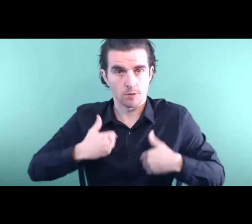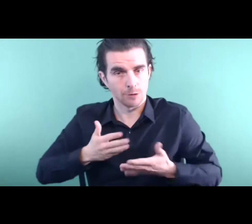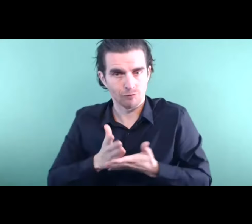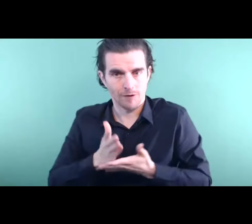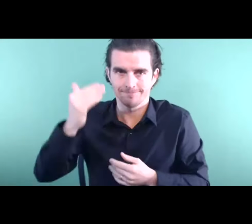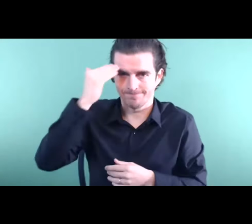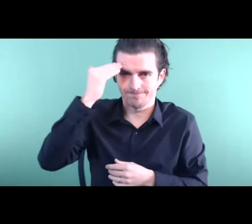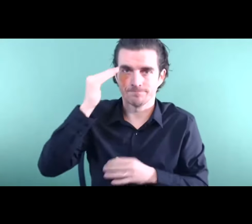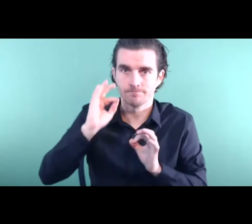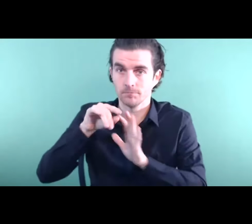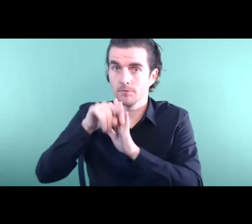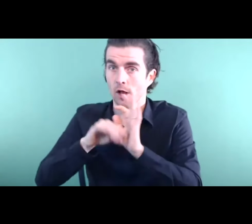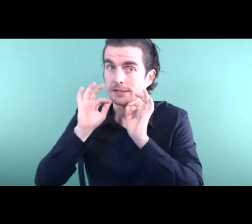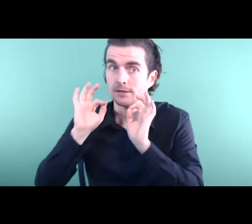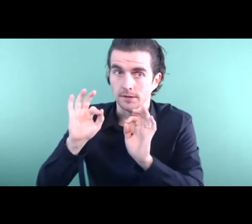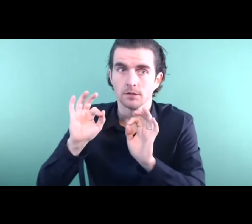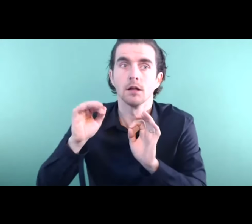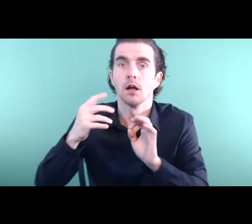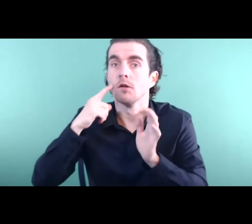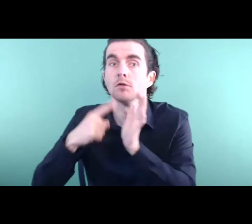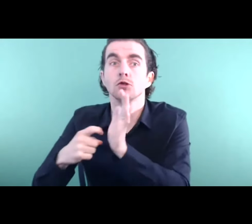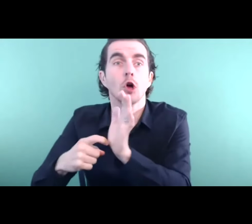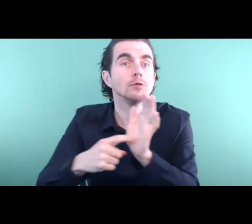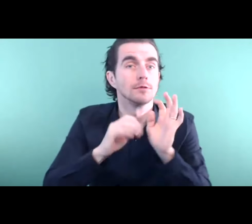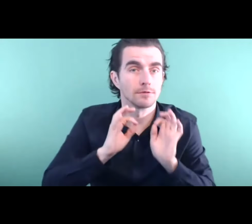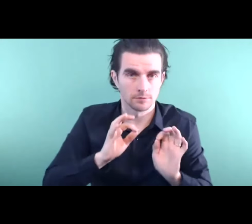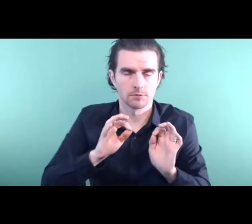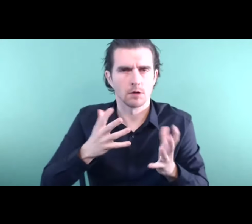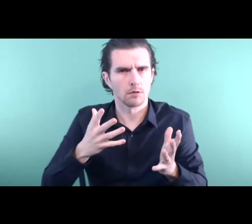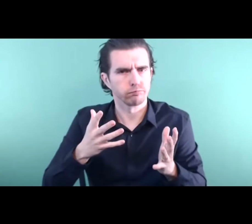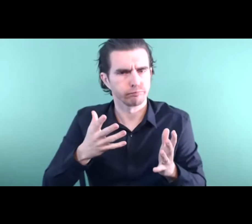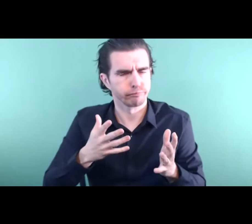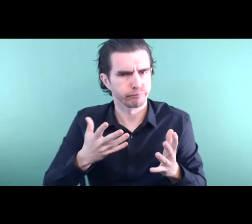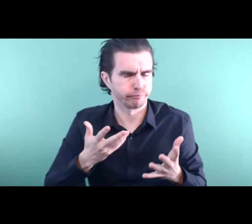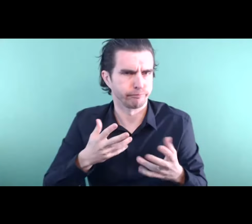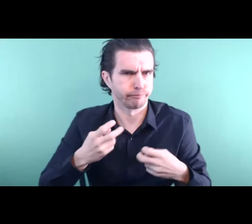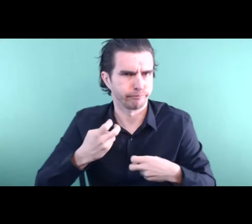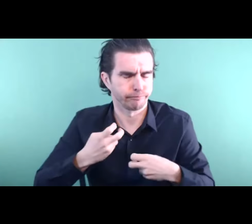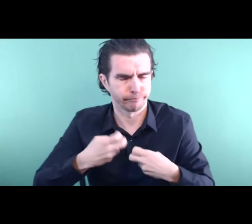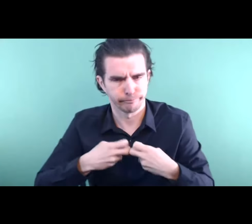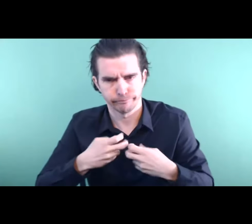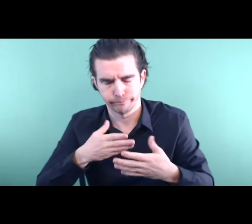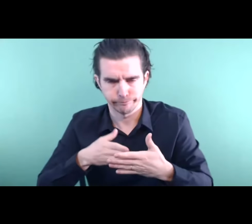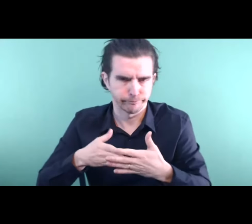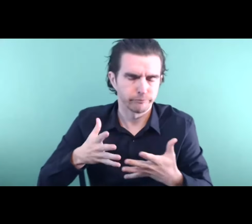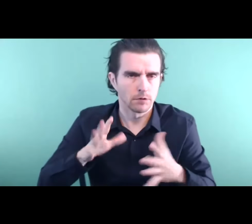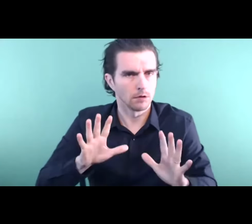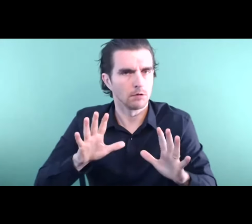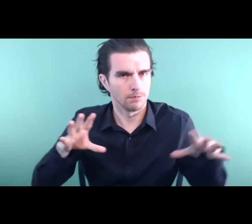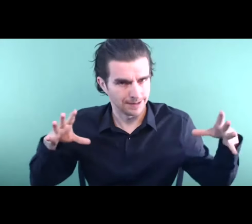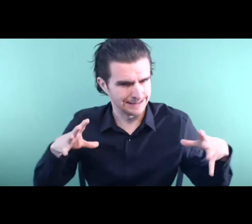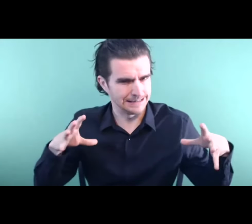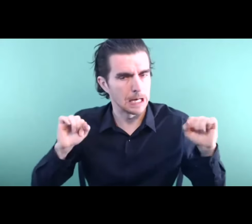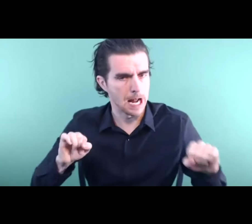and connect with the community and their challenges and the potential solutions that will come from them. We need to have